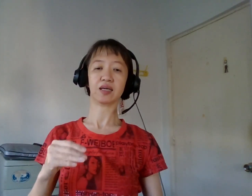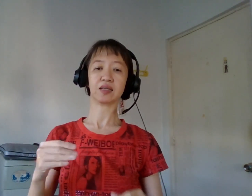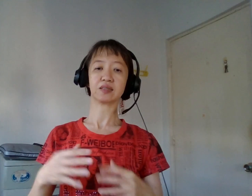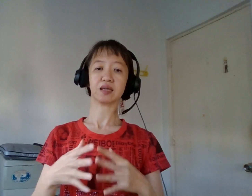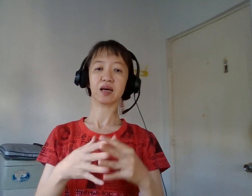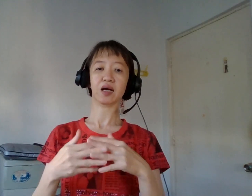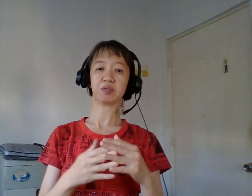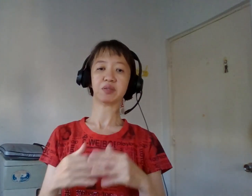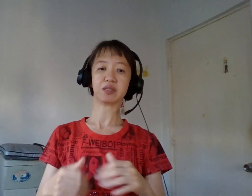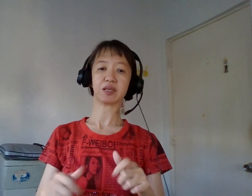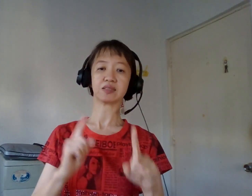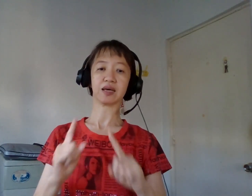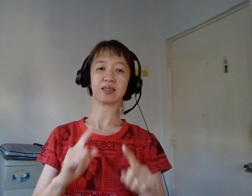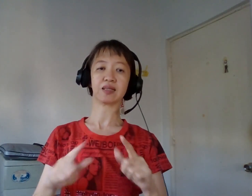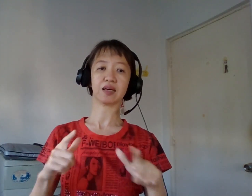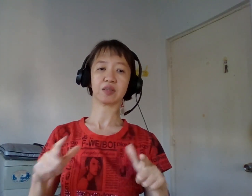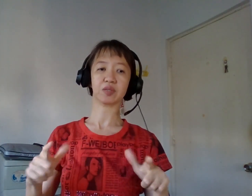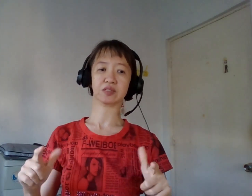and American Sign Language.